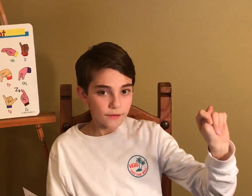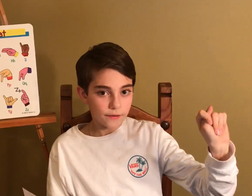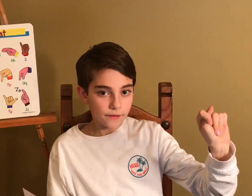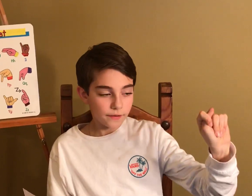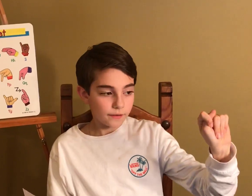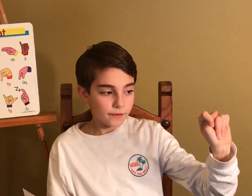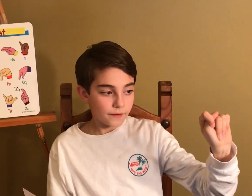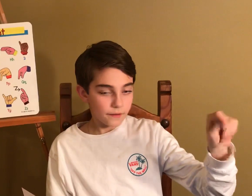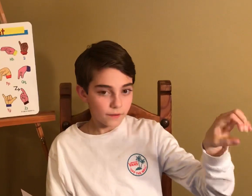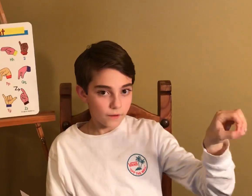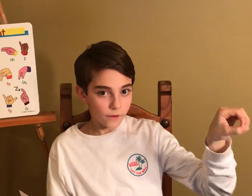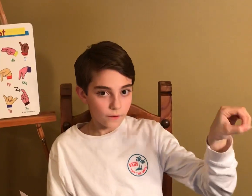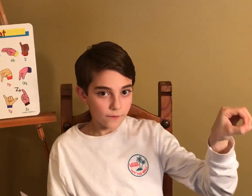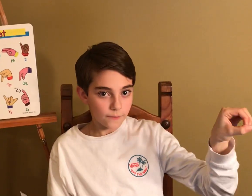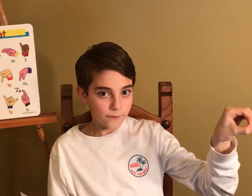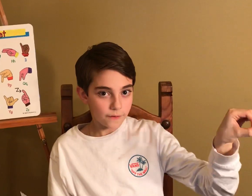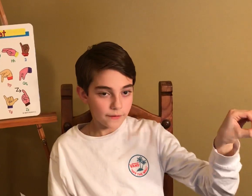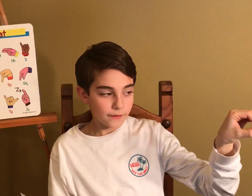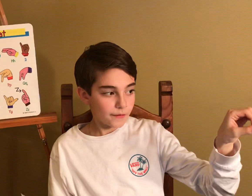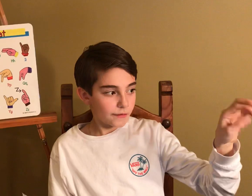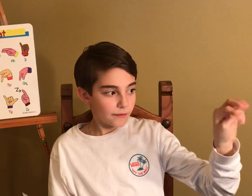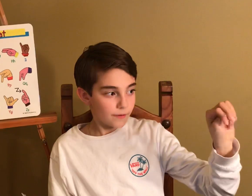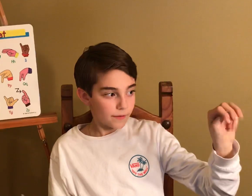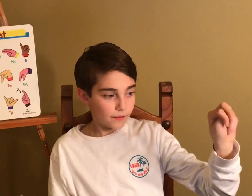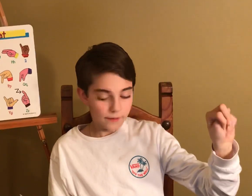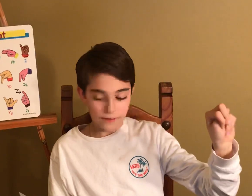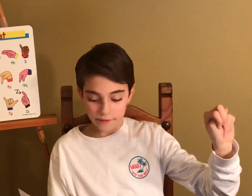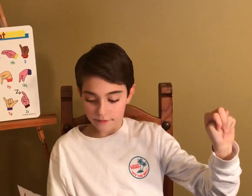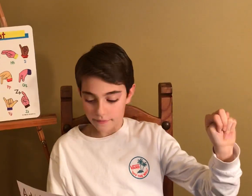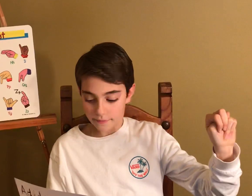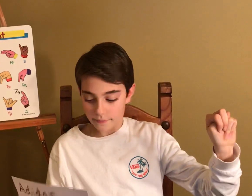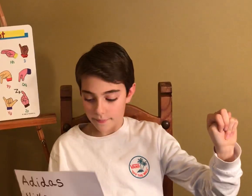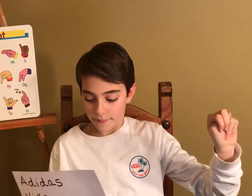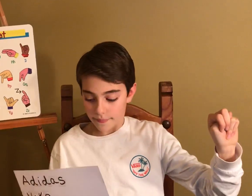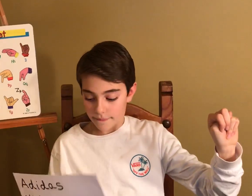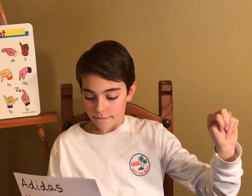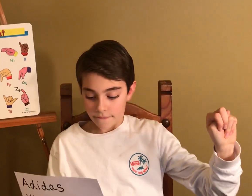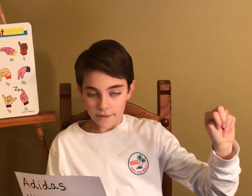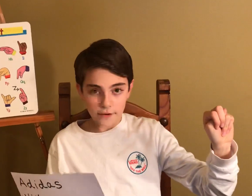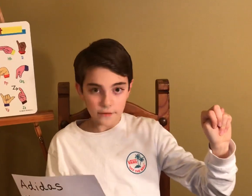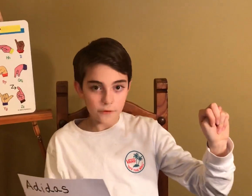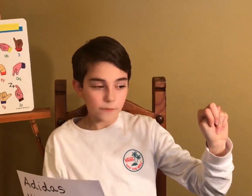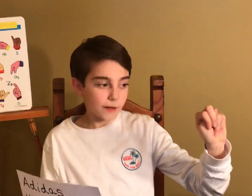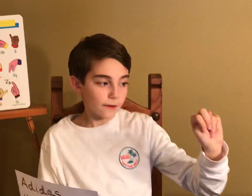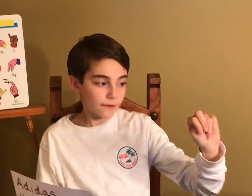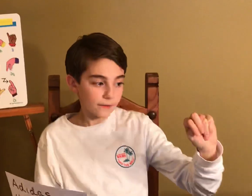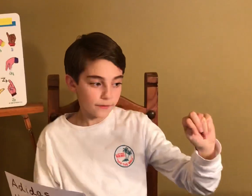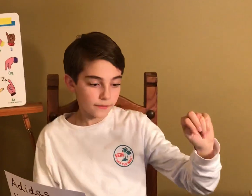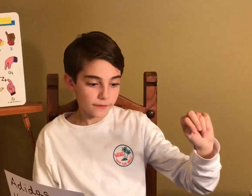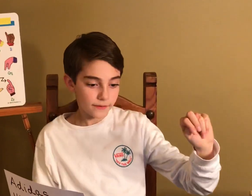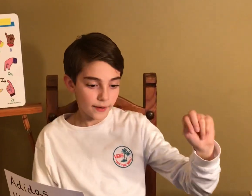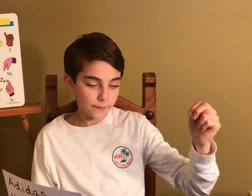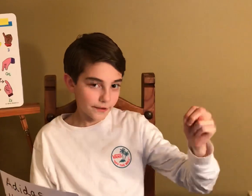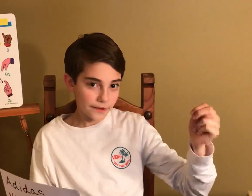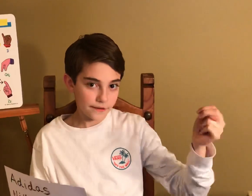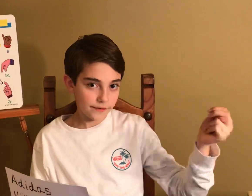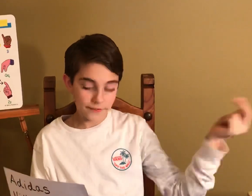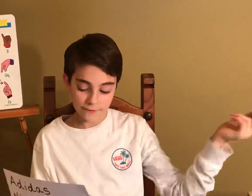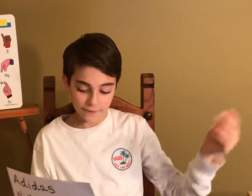T, O, N. Alright, so here's Bauer. I play hockey, so